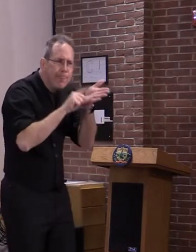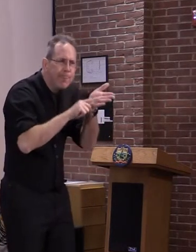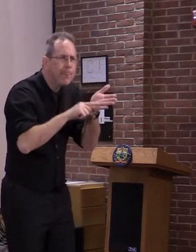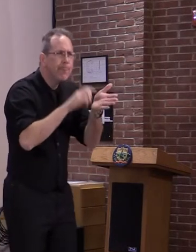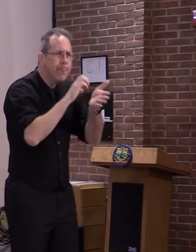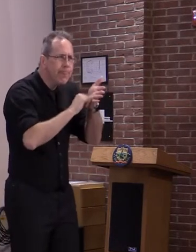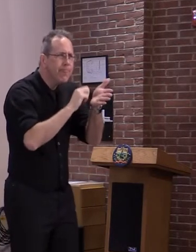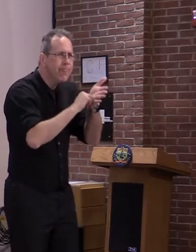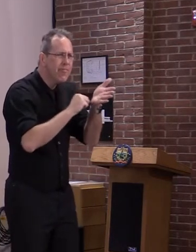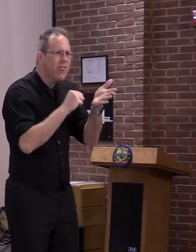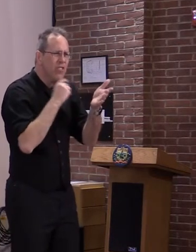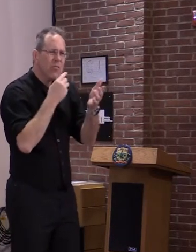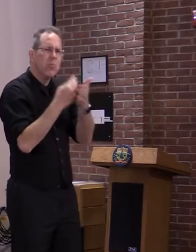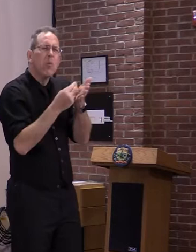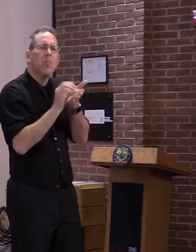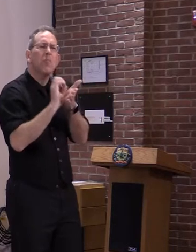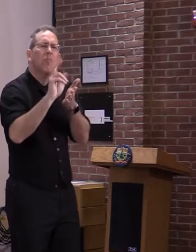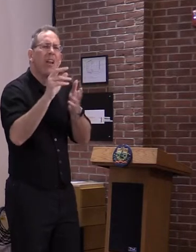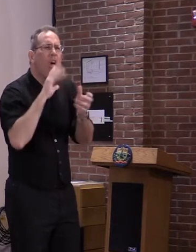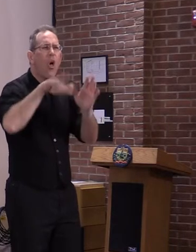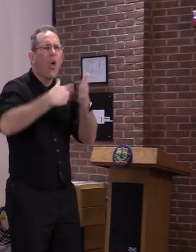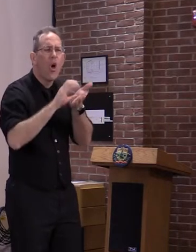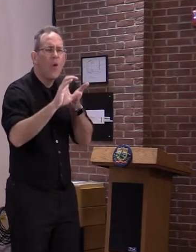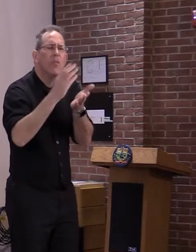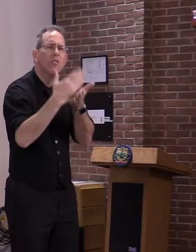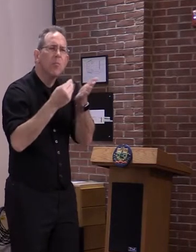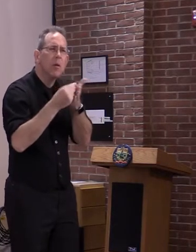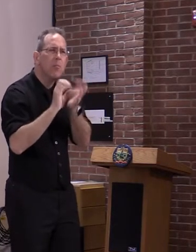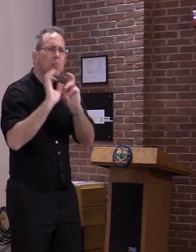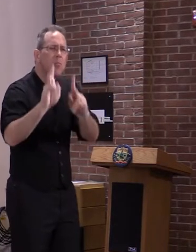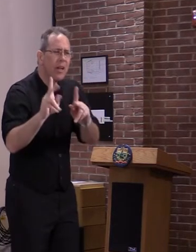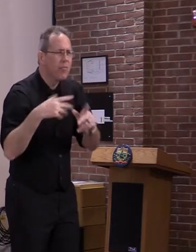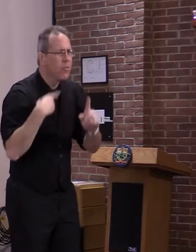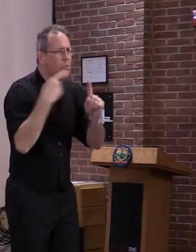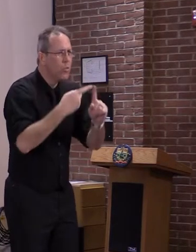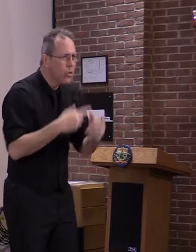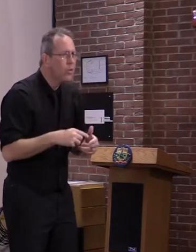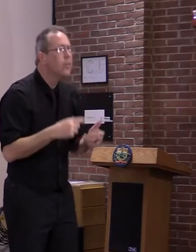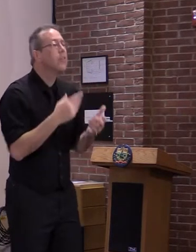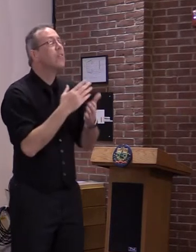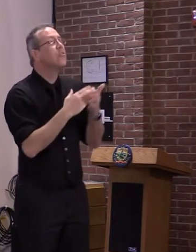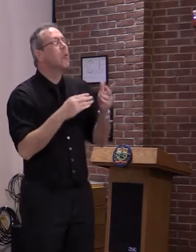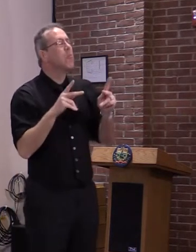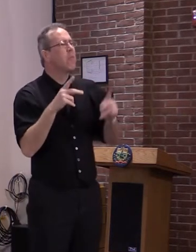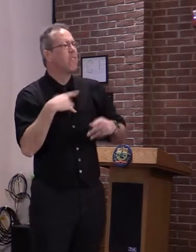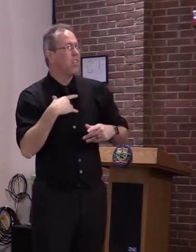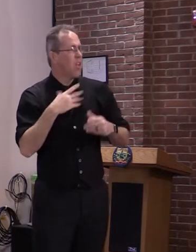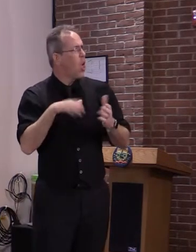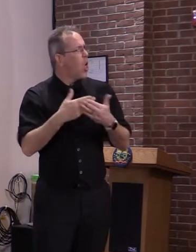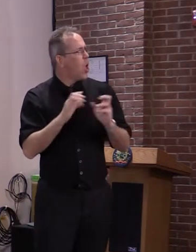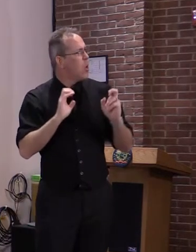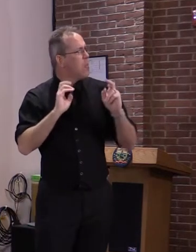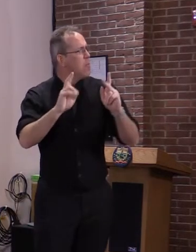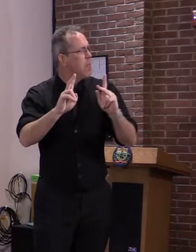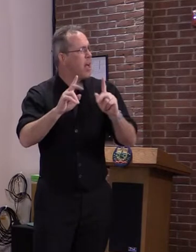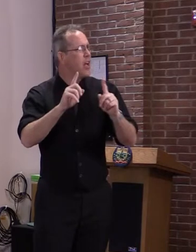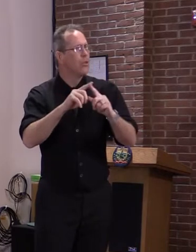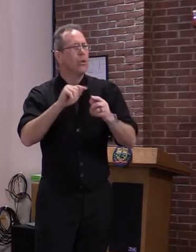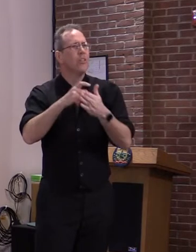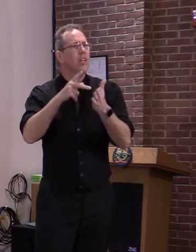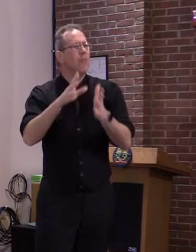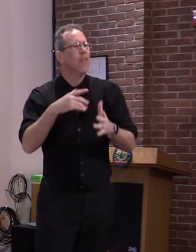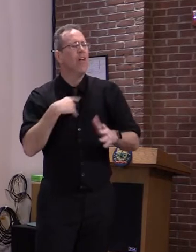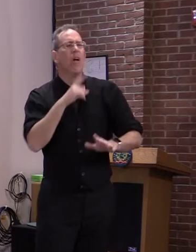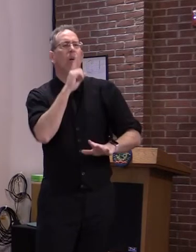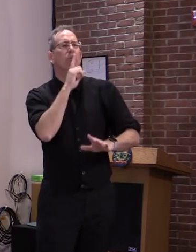back to taxpayers, but I thought that there was something that we could agree to in the middle, returning half of